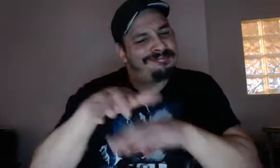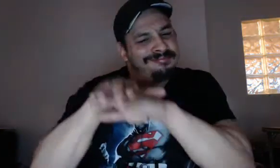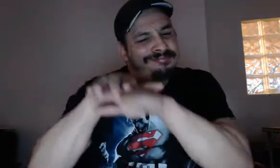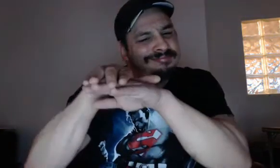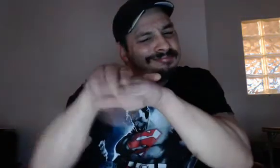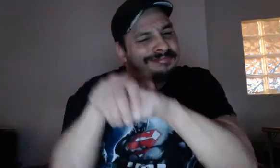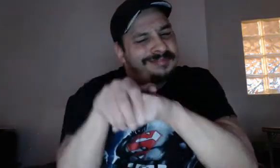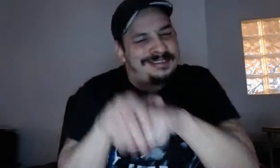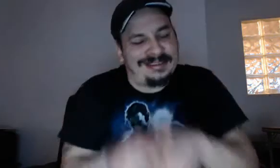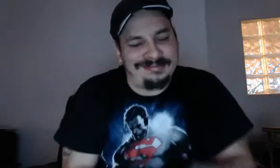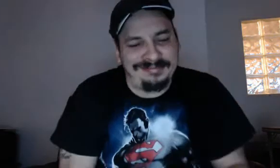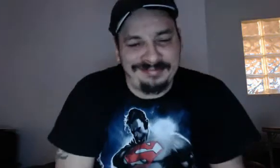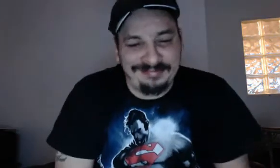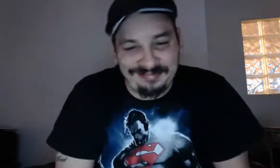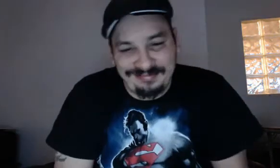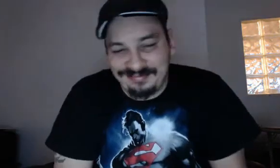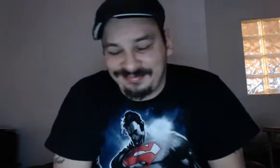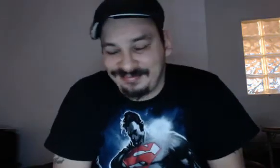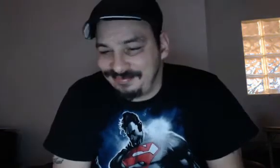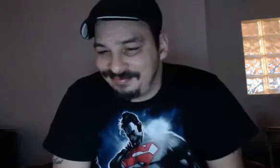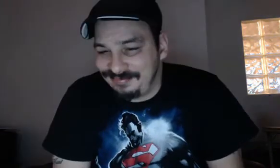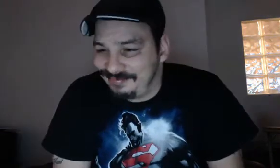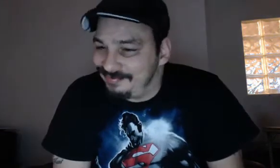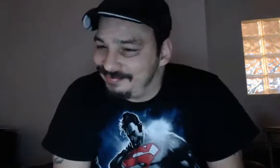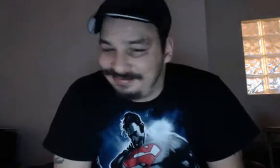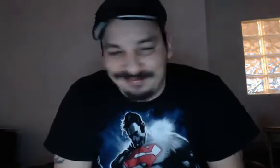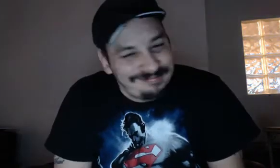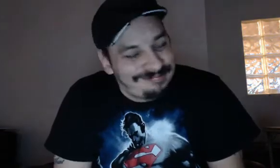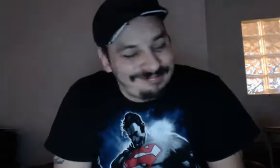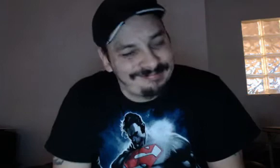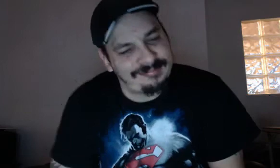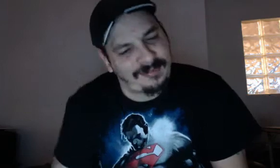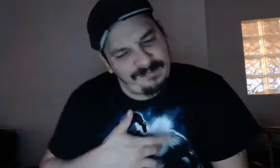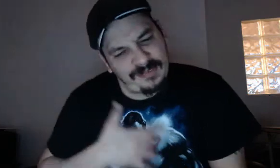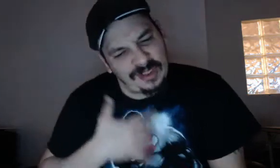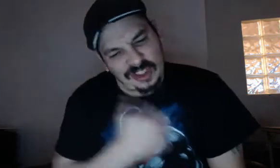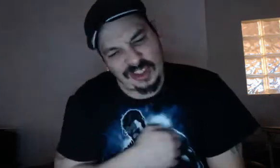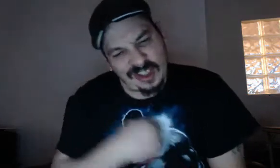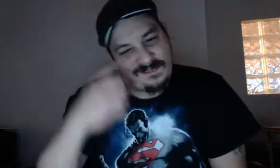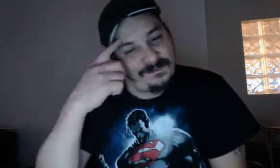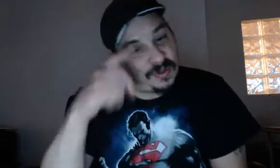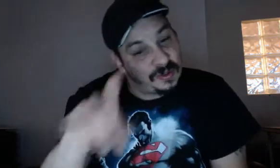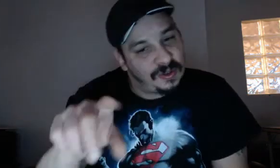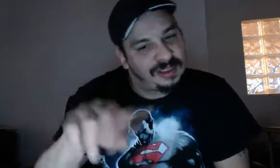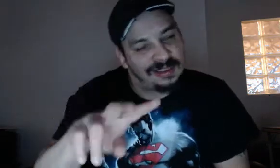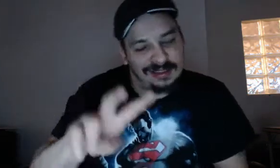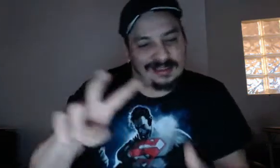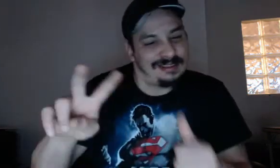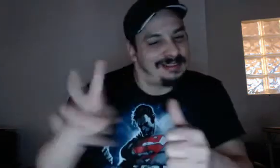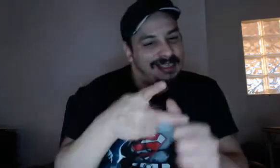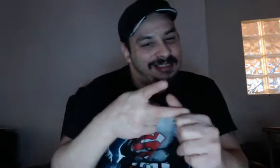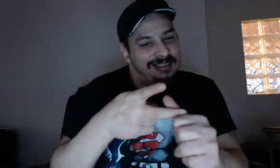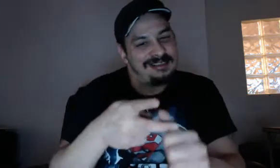school systems, access to jobs, and multiple transportation modes, and the neighborhood begins to thrive and really take off.